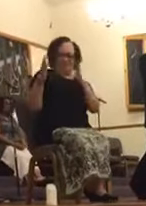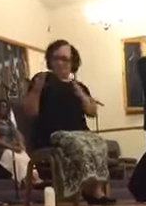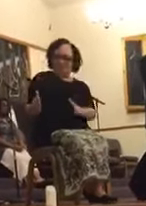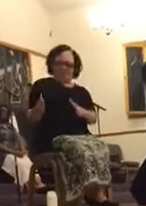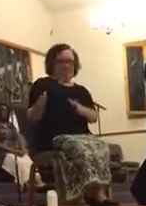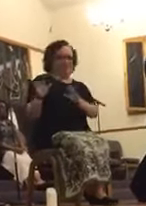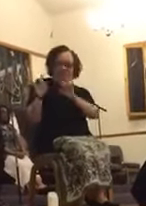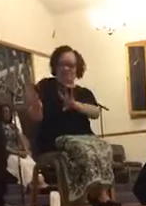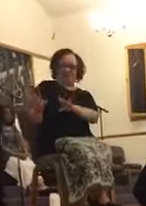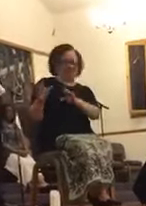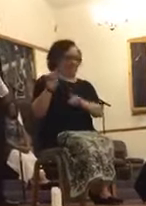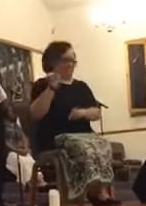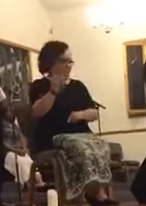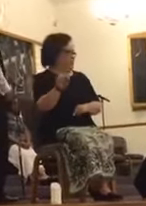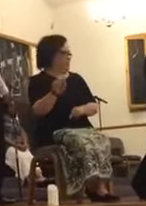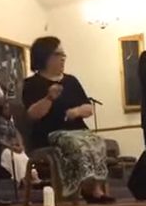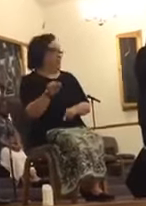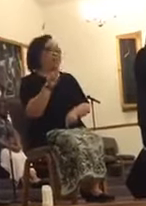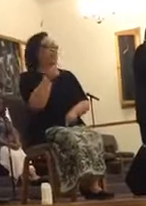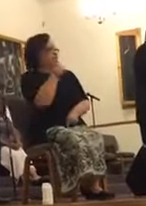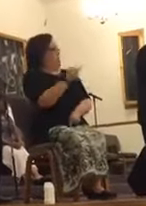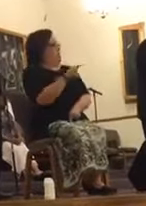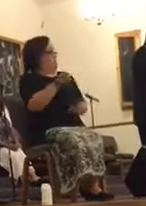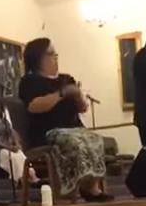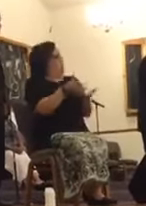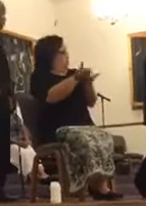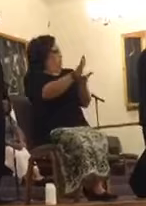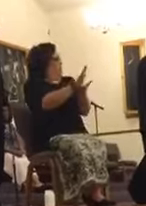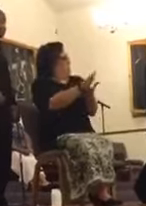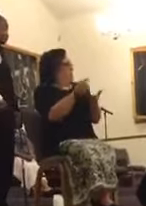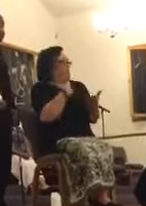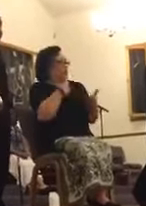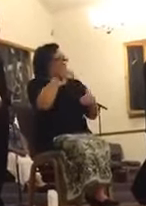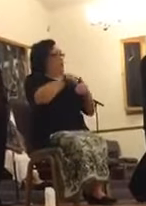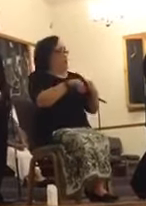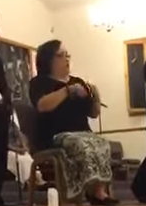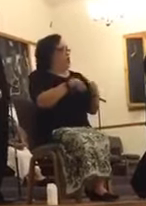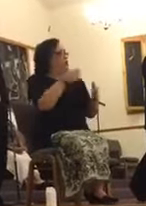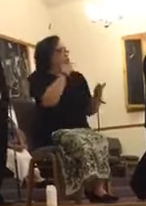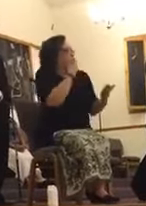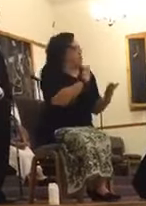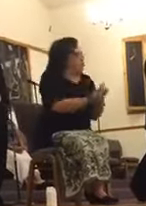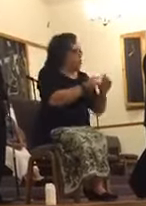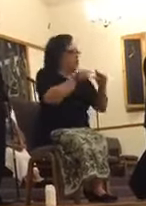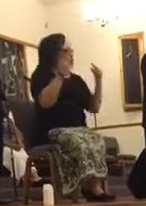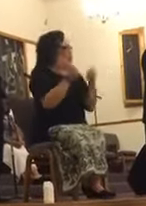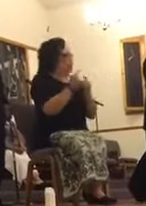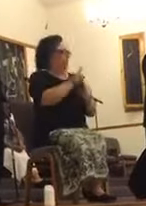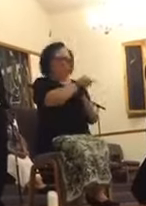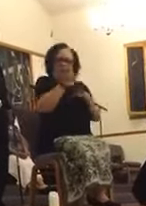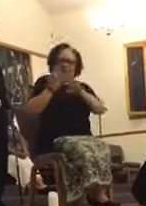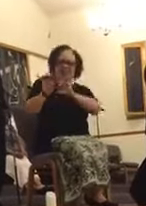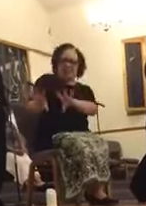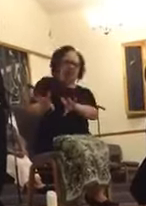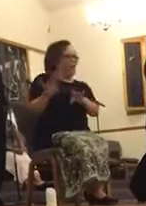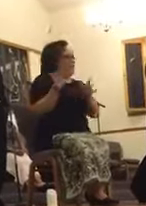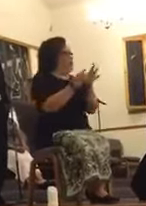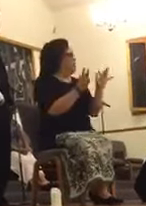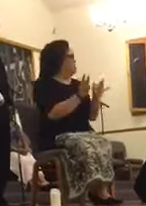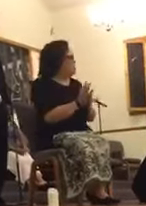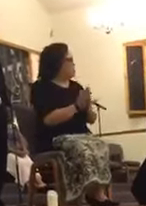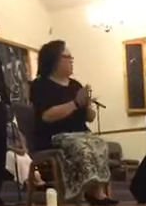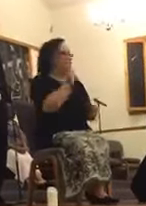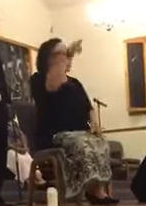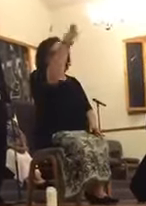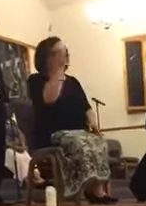right, I'm still in good company, because they hated Jesus. Isn't God all